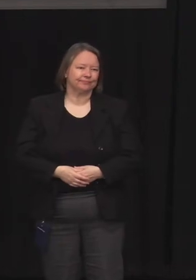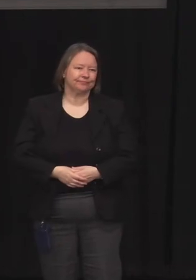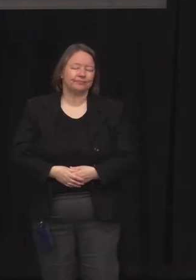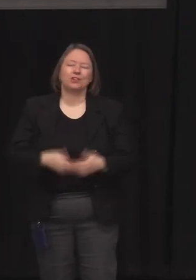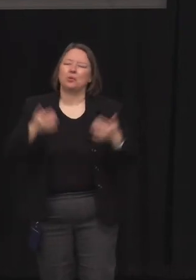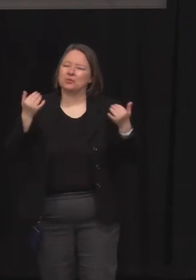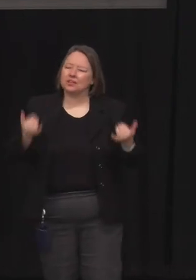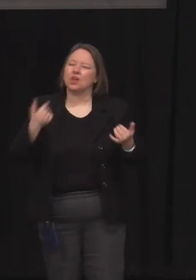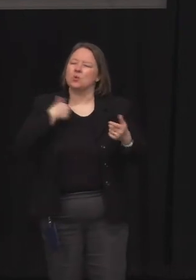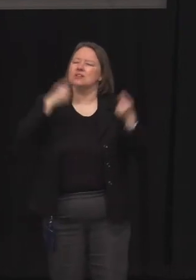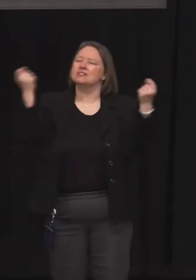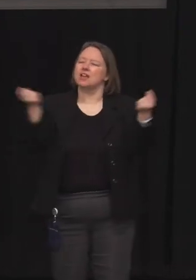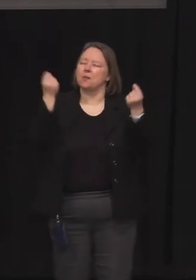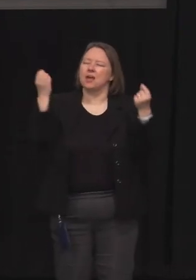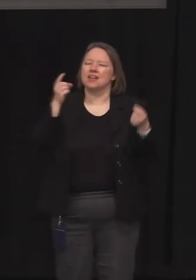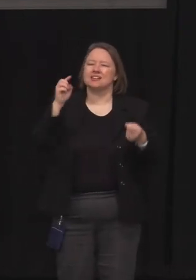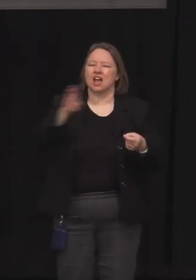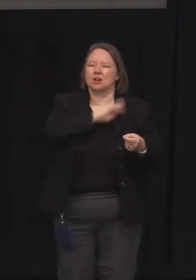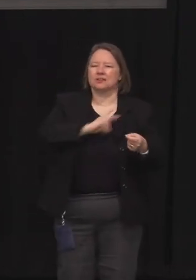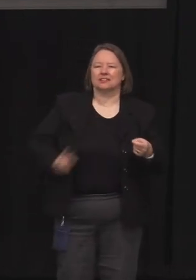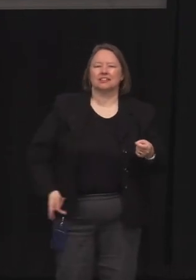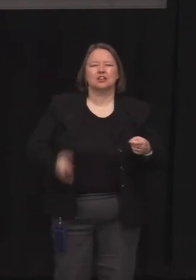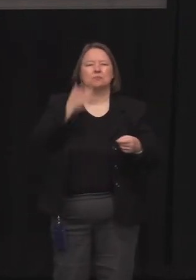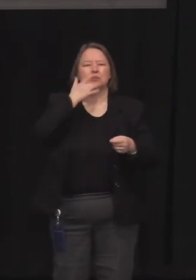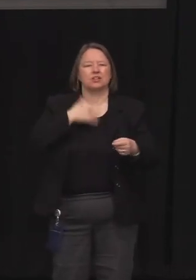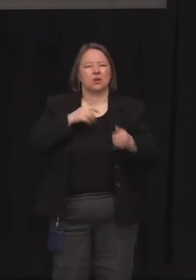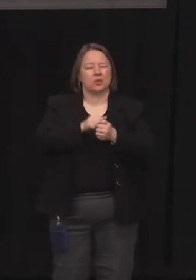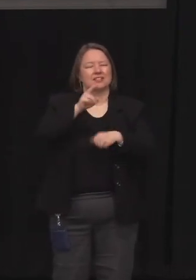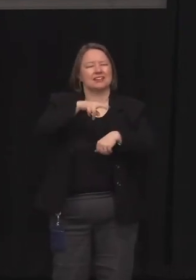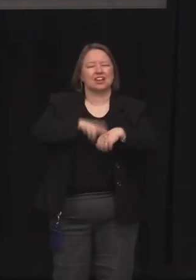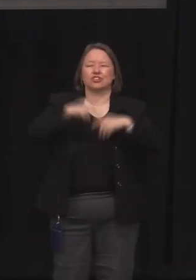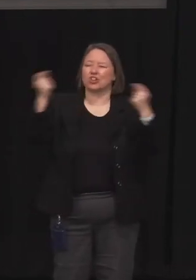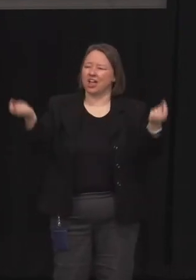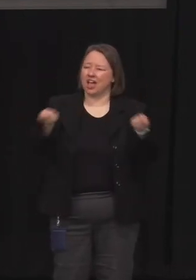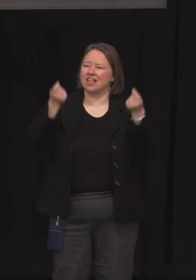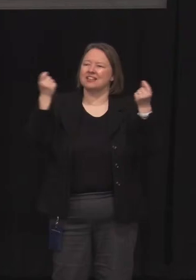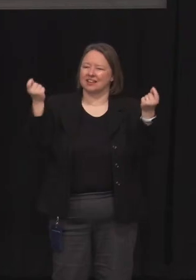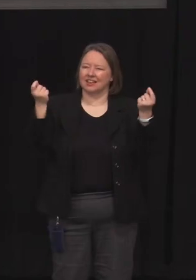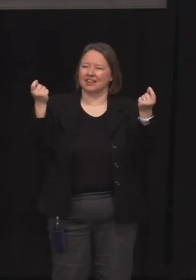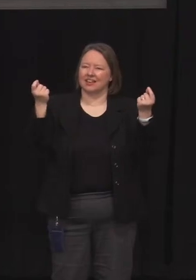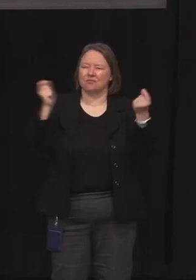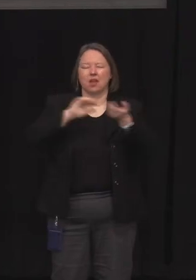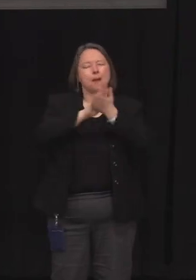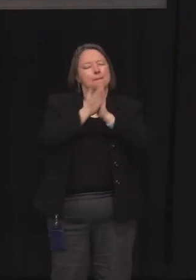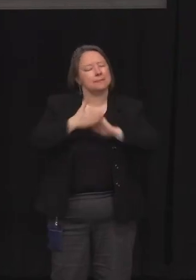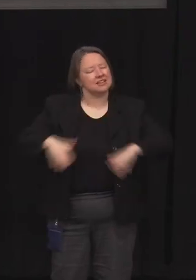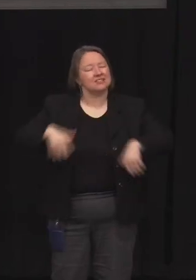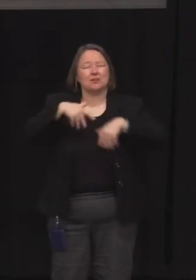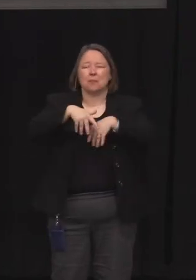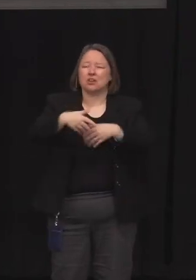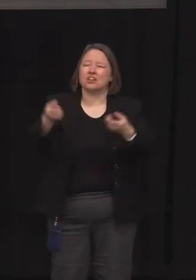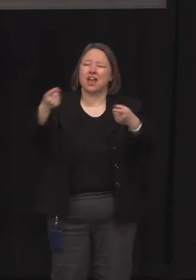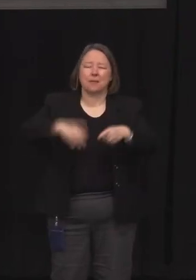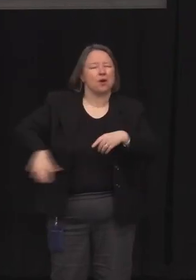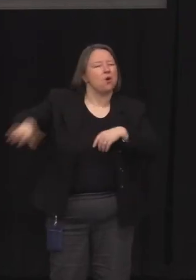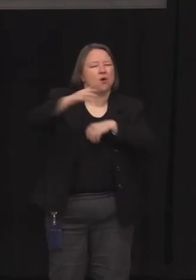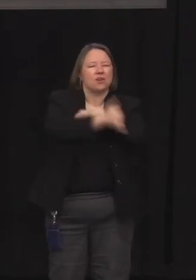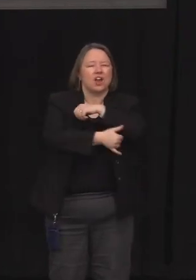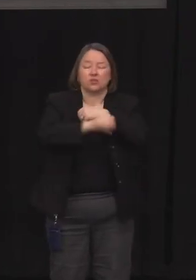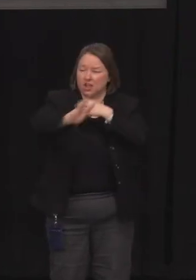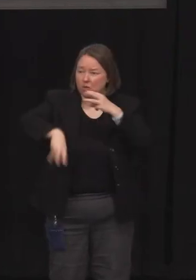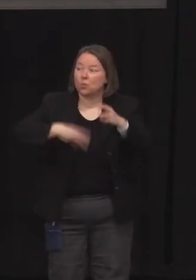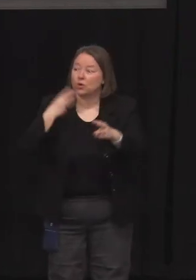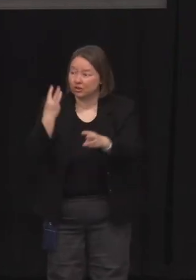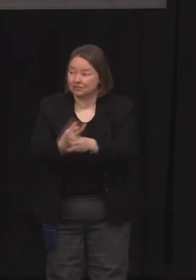So today we celebrate Dr. King's birthday with a national holiday. We have peaceful marches happening throughout the country, throughout the